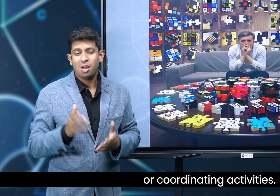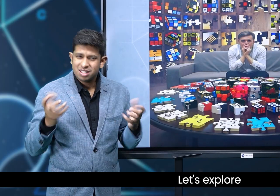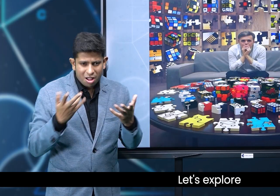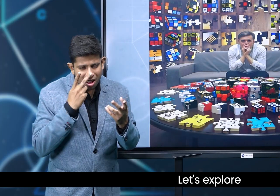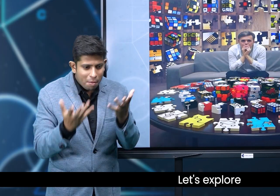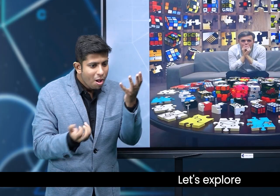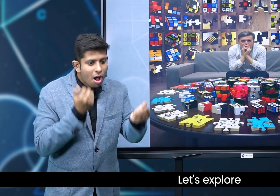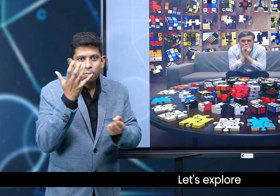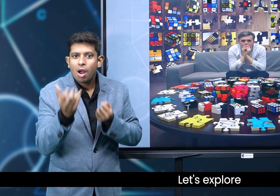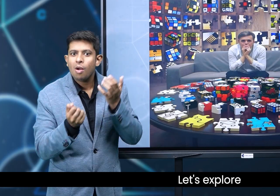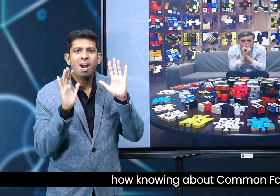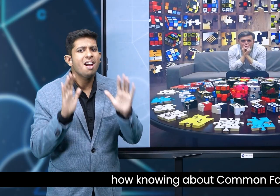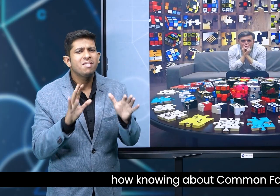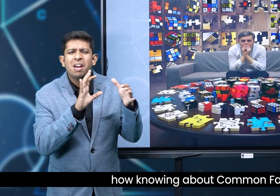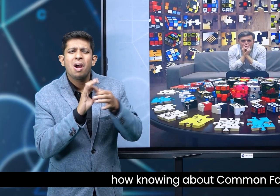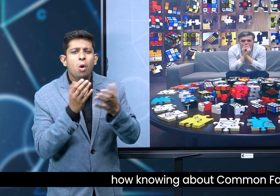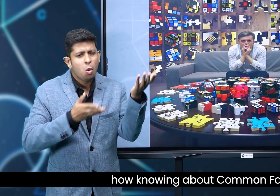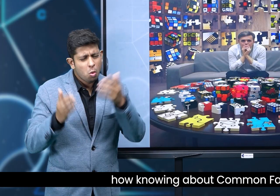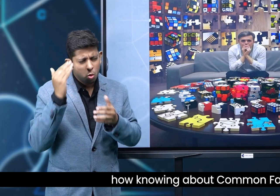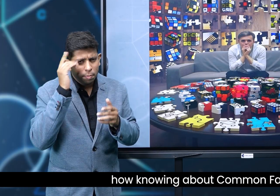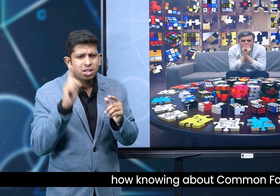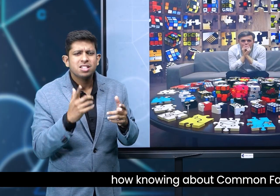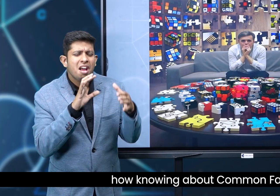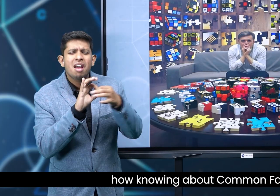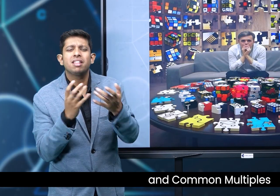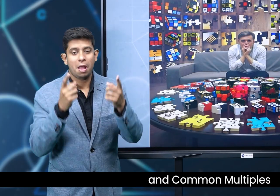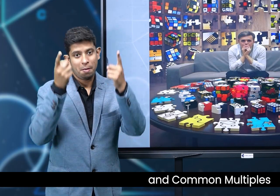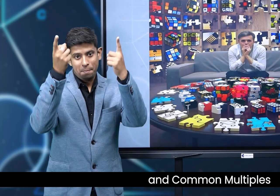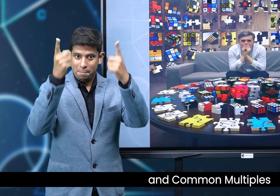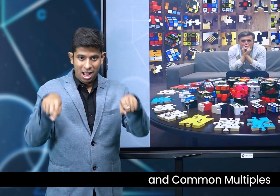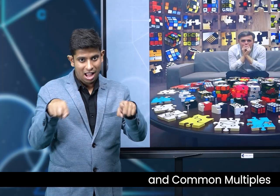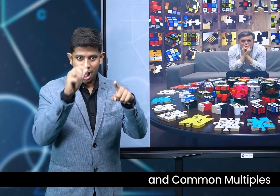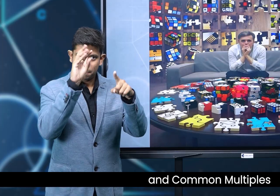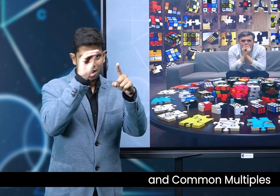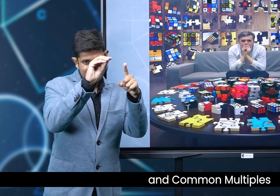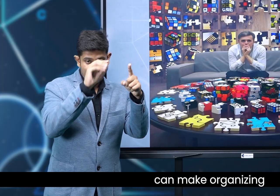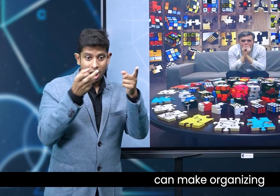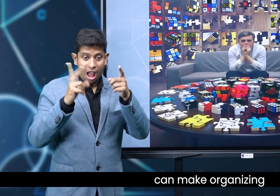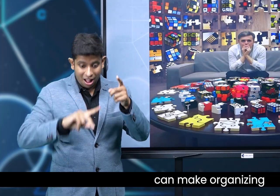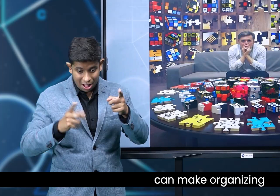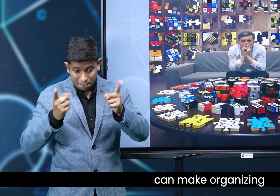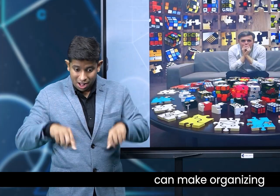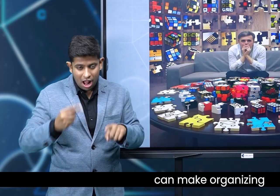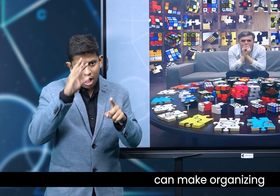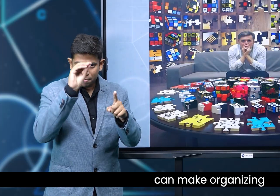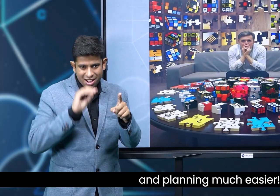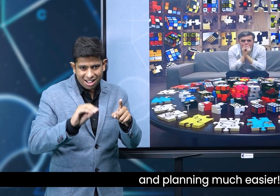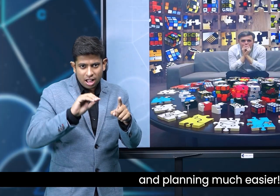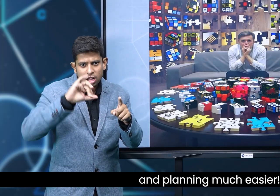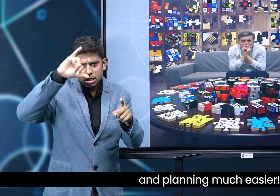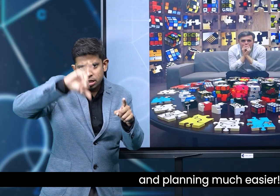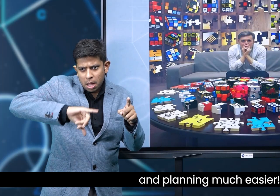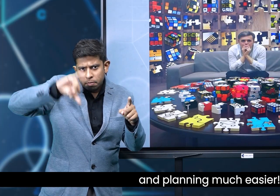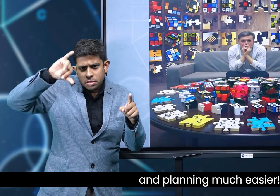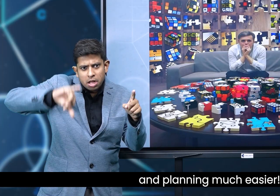Let's explore how knowing about common factors and common multiples can make organizing and planning much